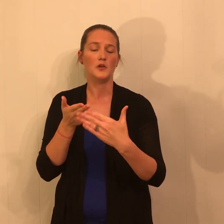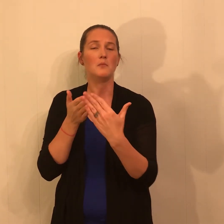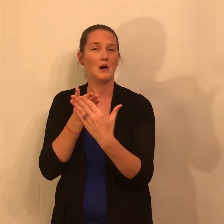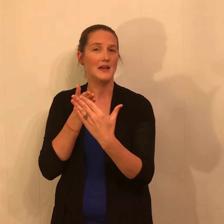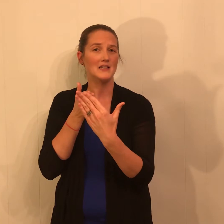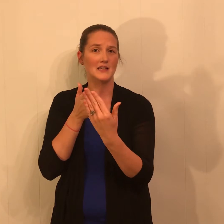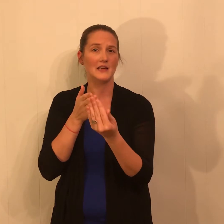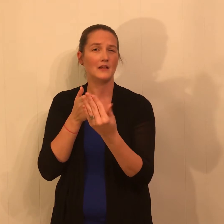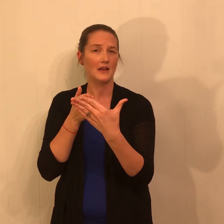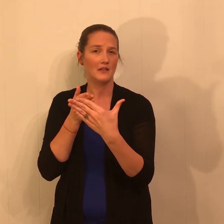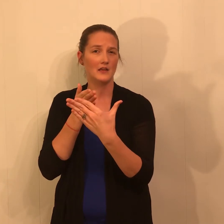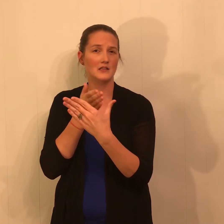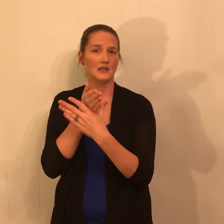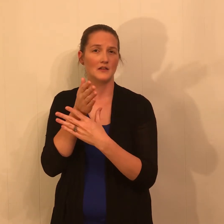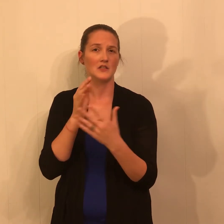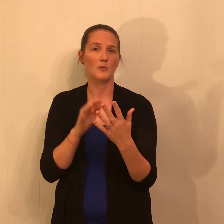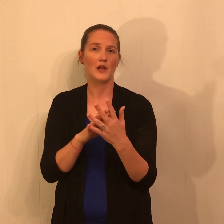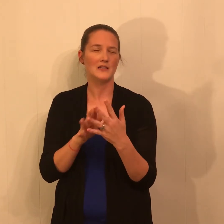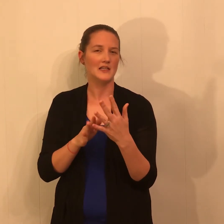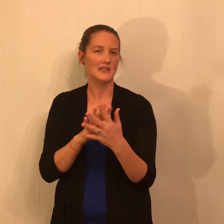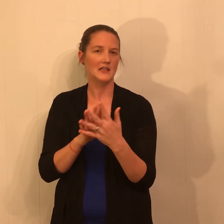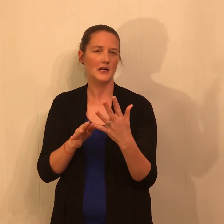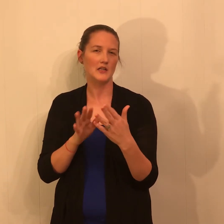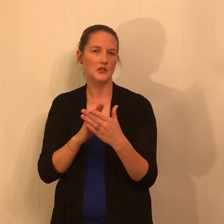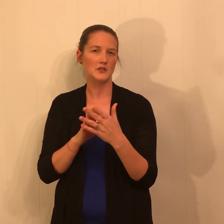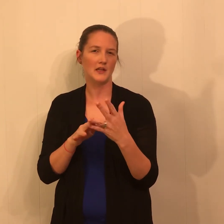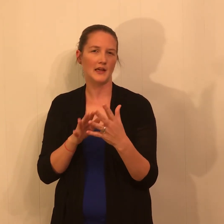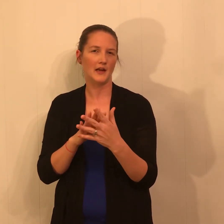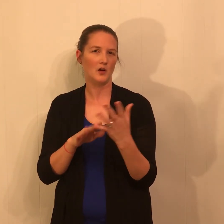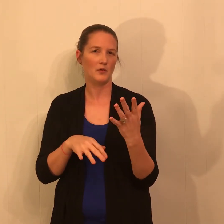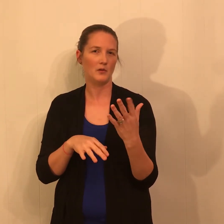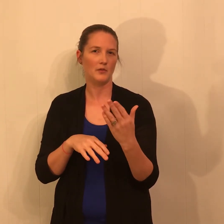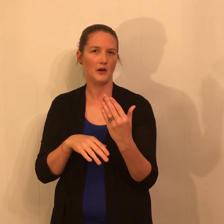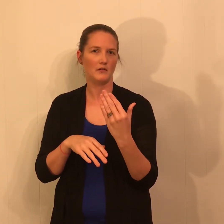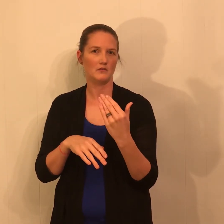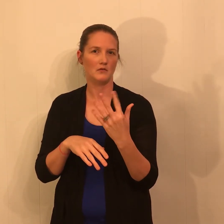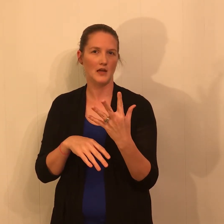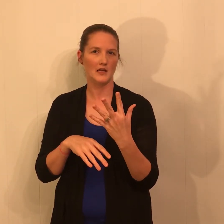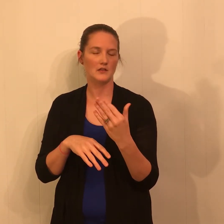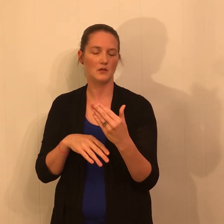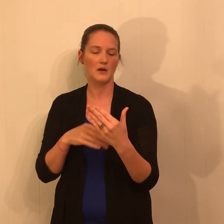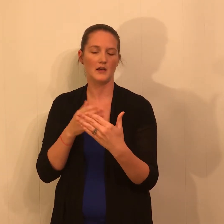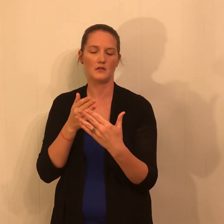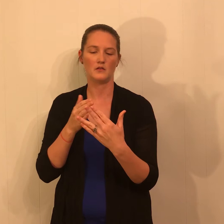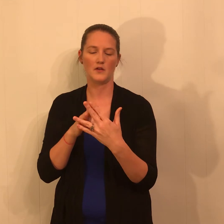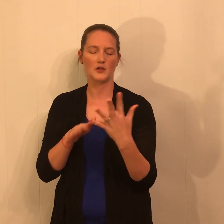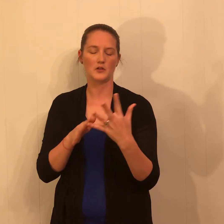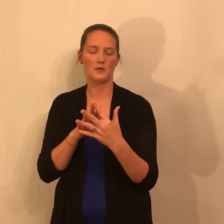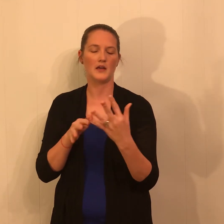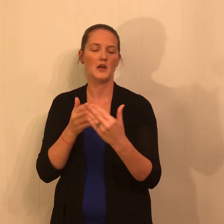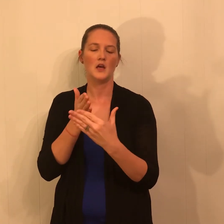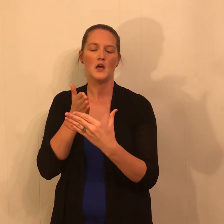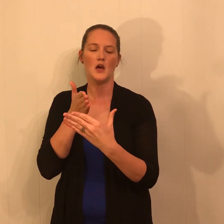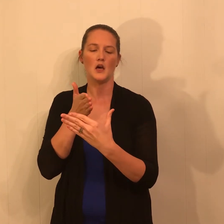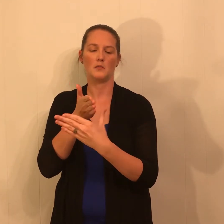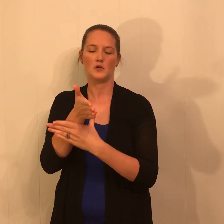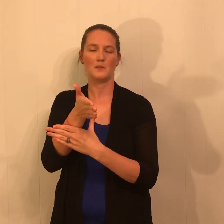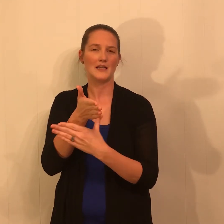You might see it like this, like if someone has dexterity issues and they can't open up their hands all the way, fingers all the way. You might see it